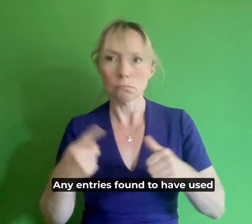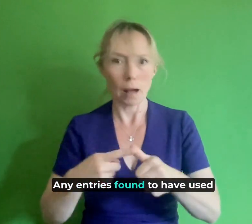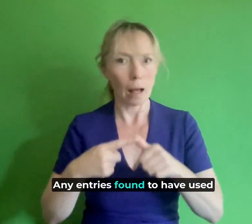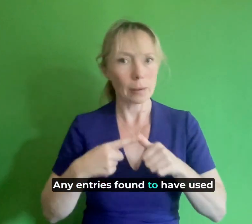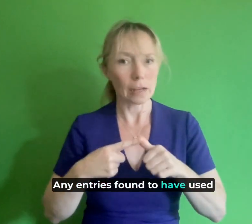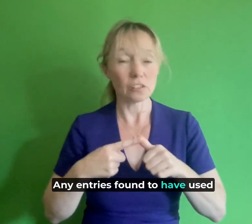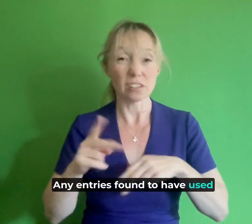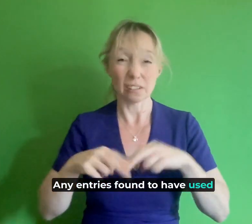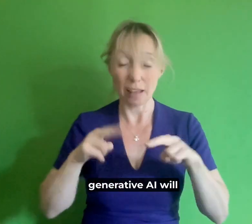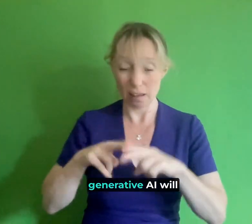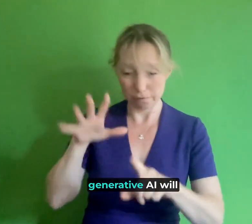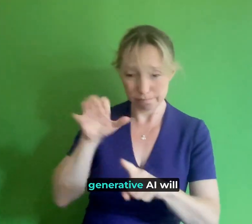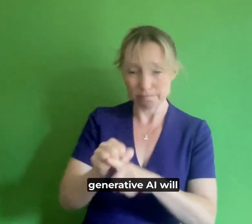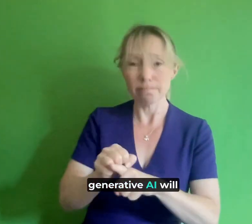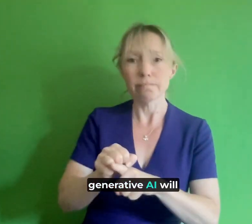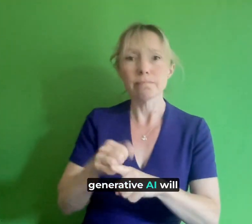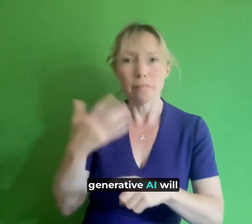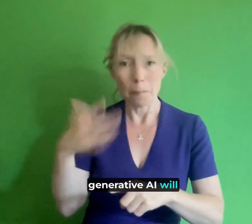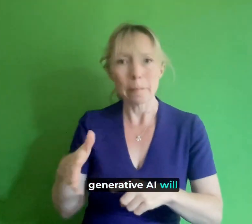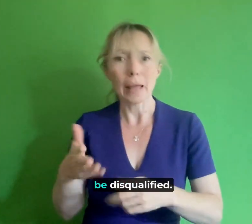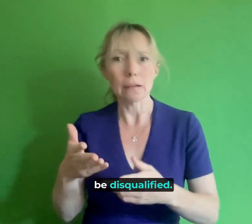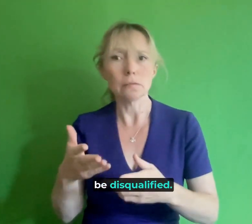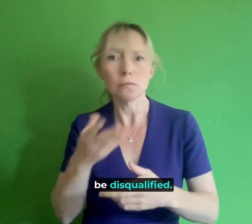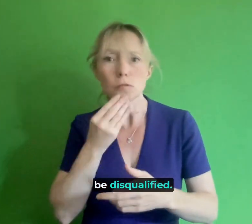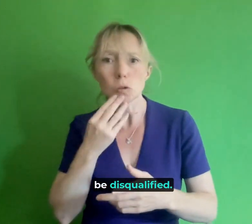found to have used generative AI will be disqualified.